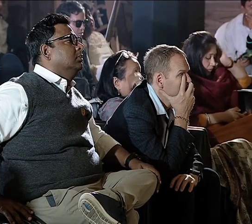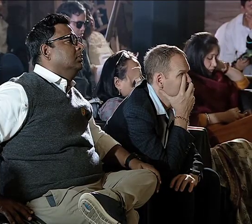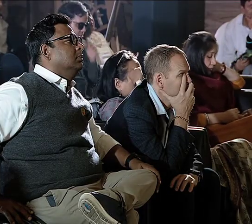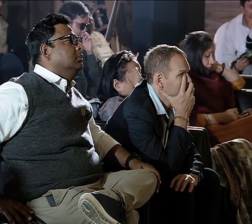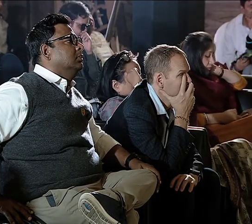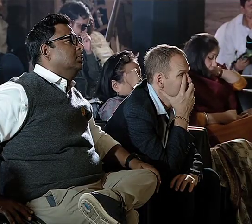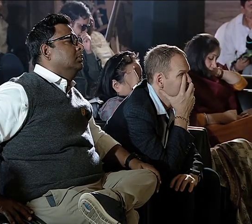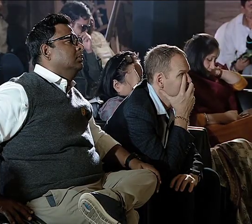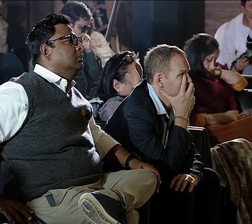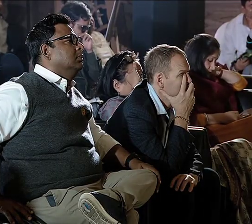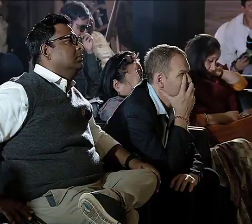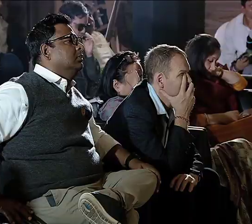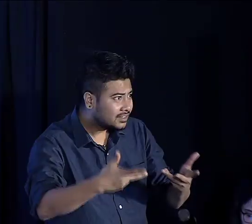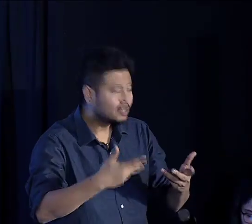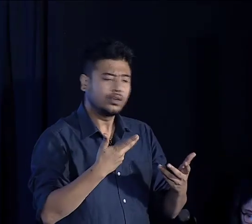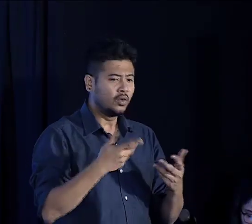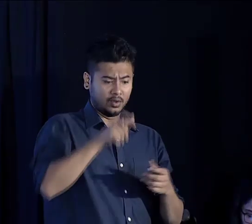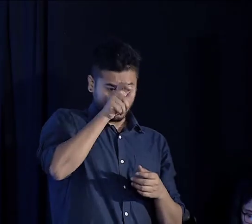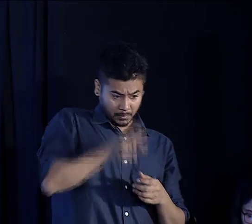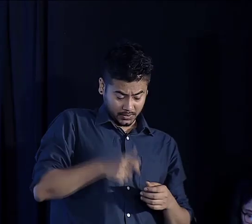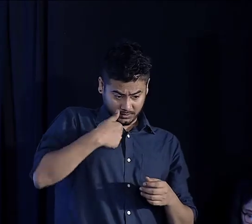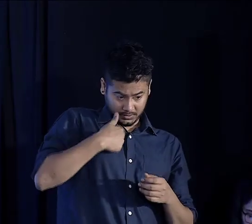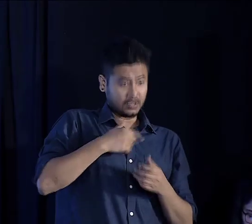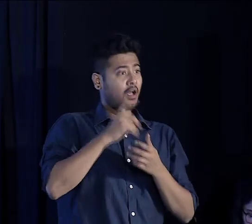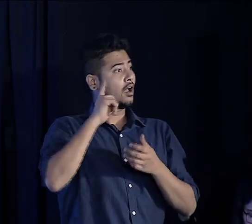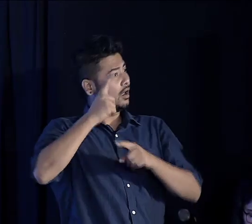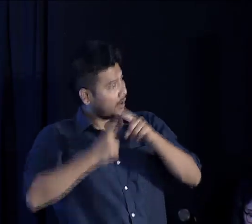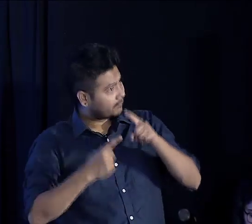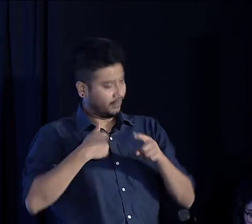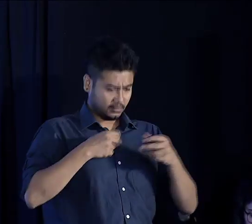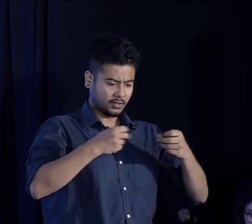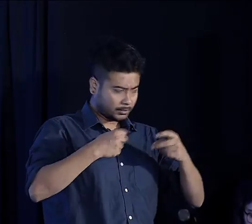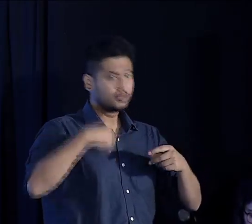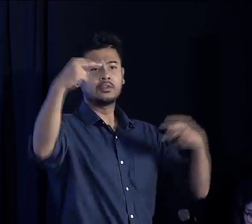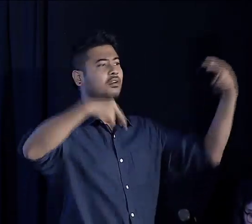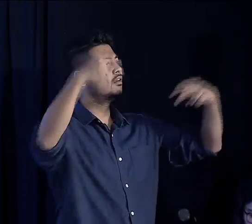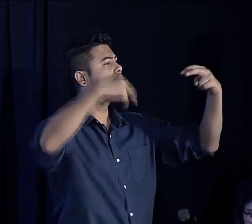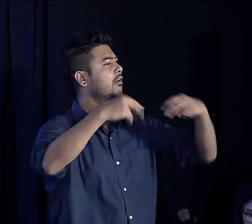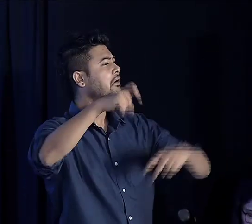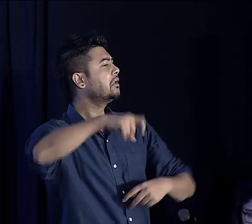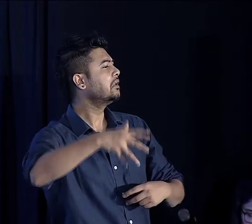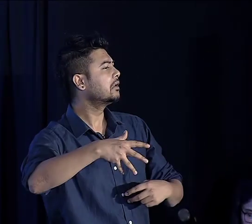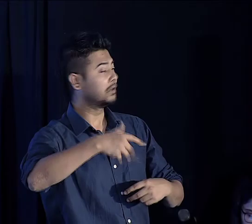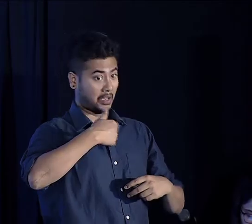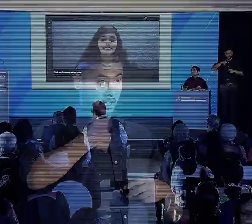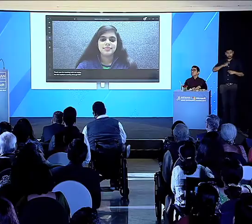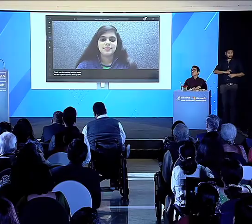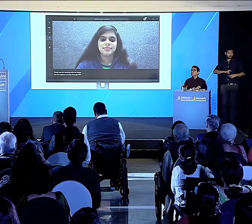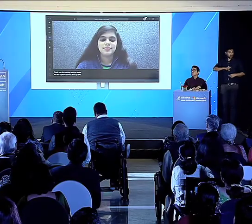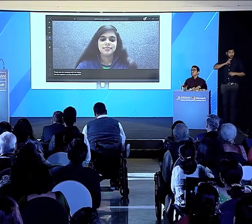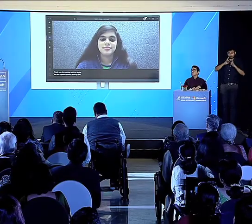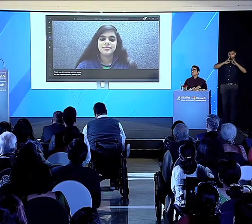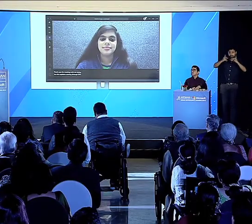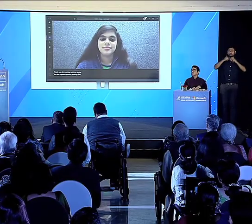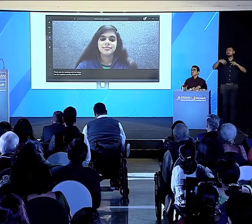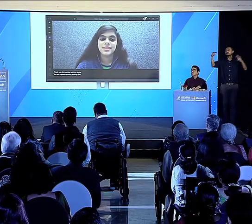who's deaf or hard of hearing wants everybody to see that you need captions. You have to be very confident to make that decision to show everybody. And